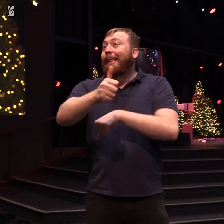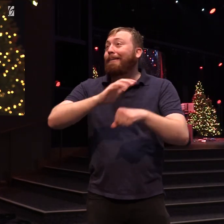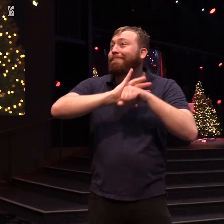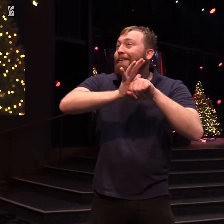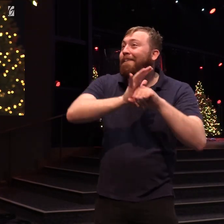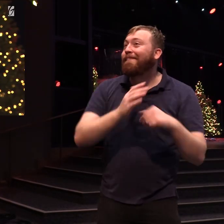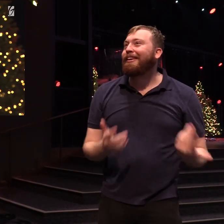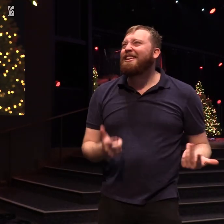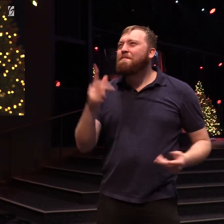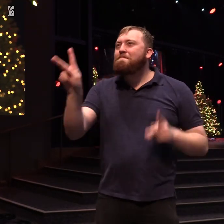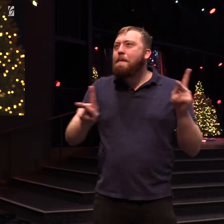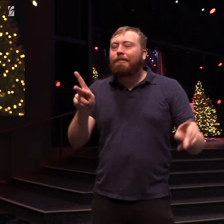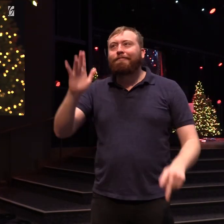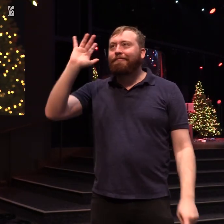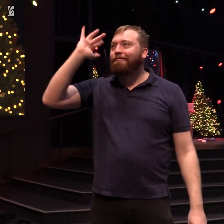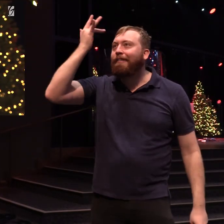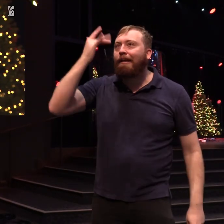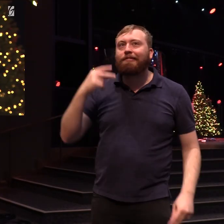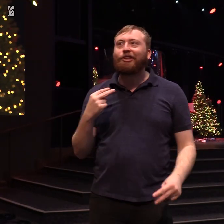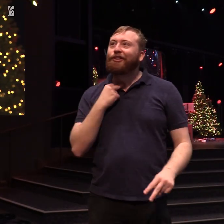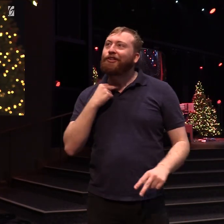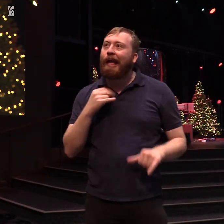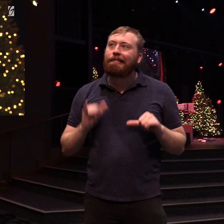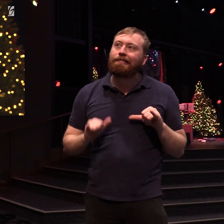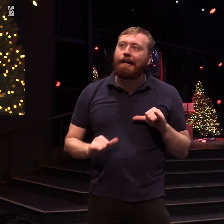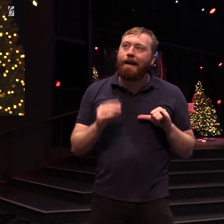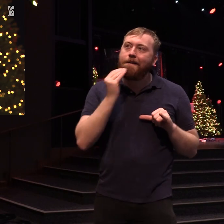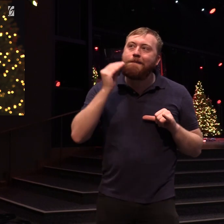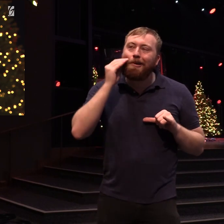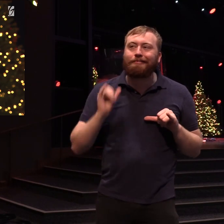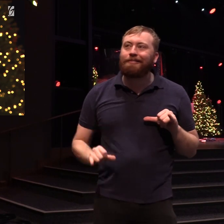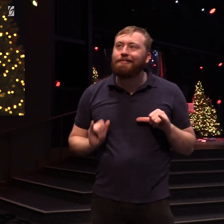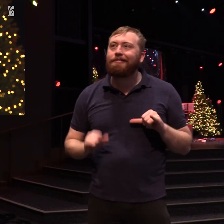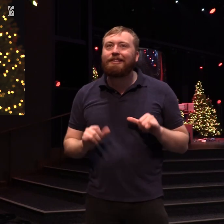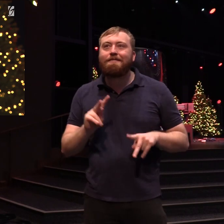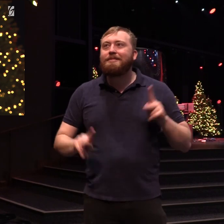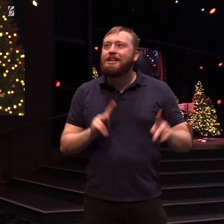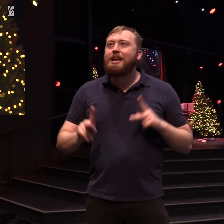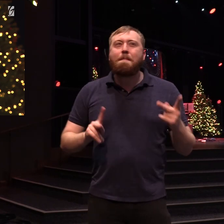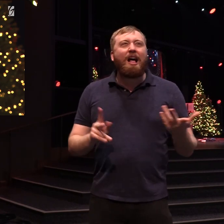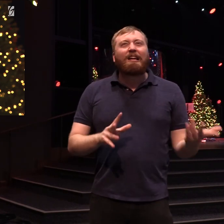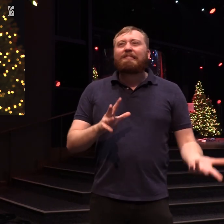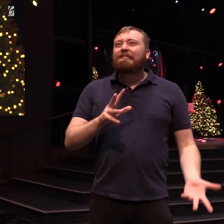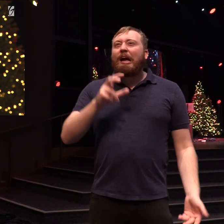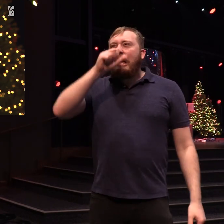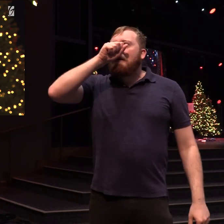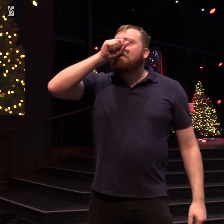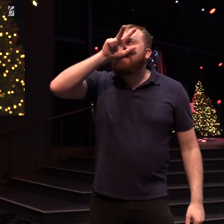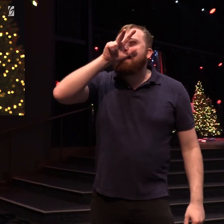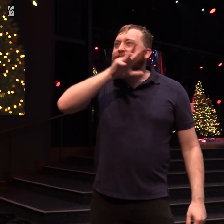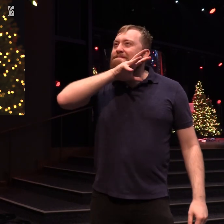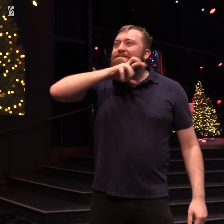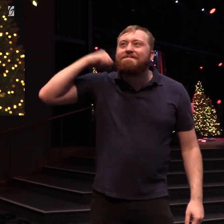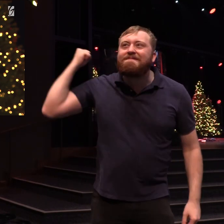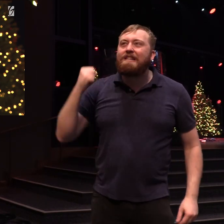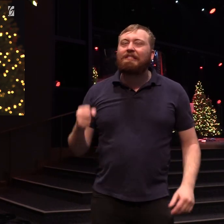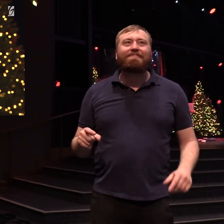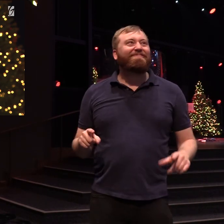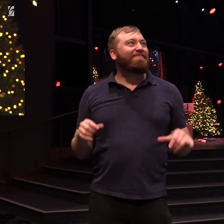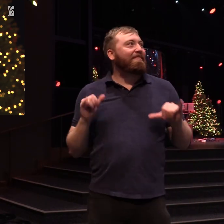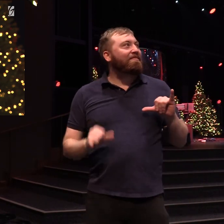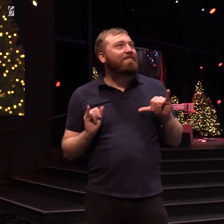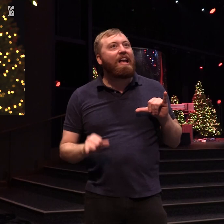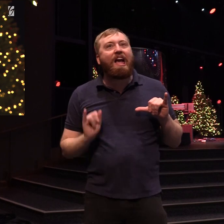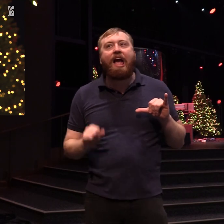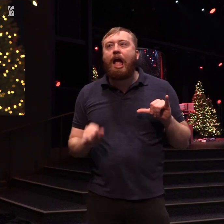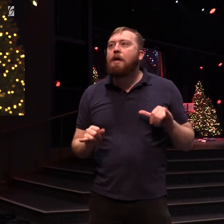People are so tired of being stuck at home. People are so weary of going nowhere that they're willing to spend